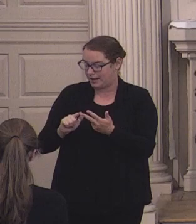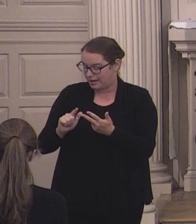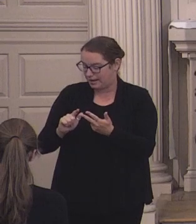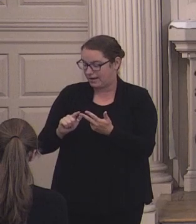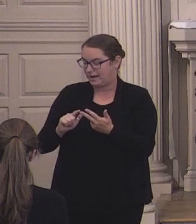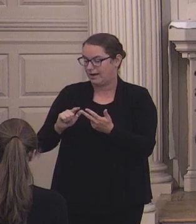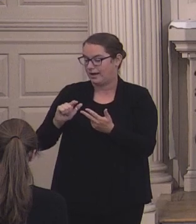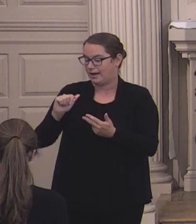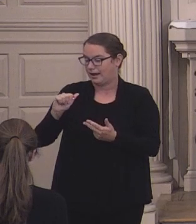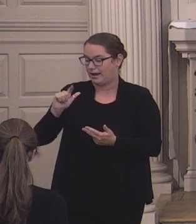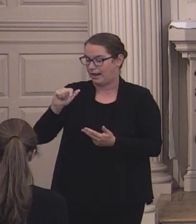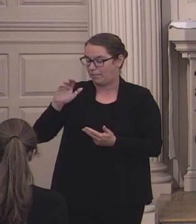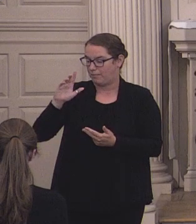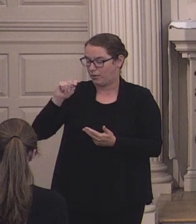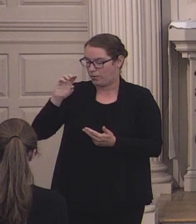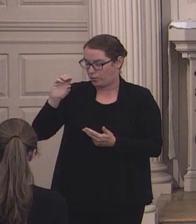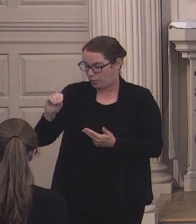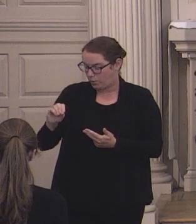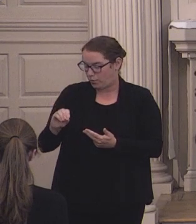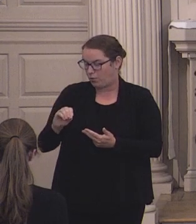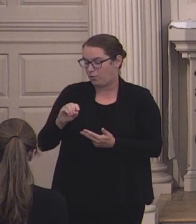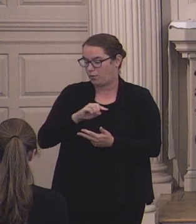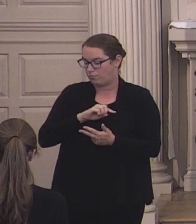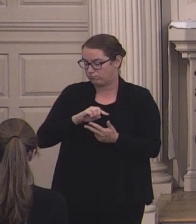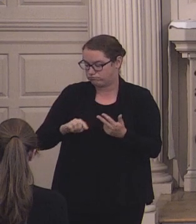and Alberto,